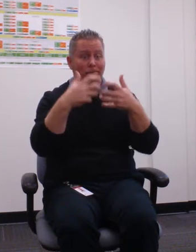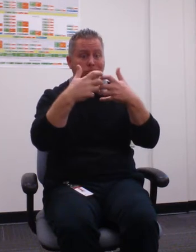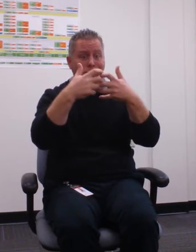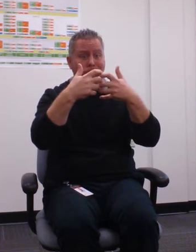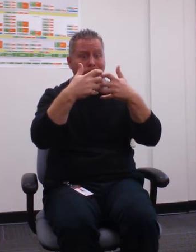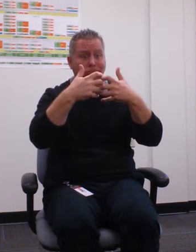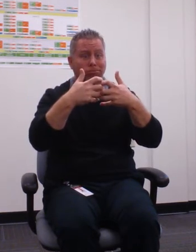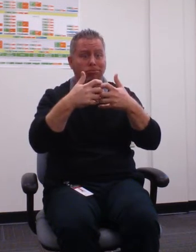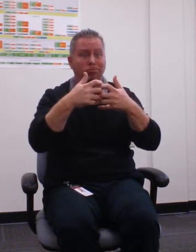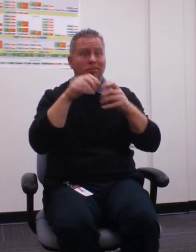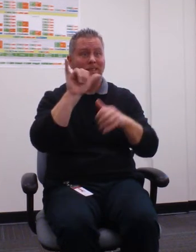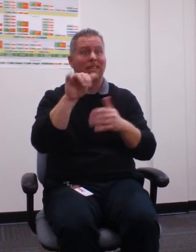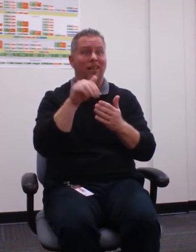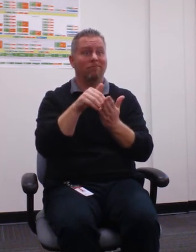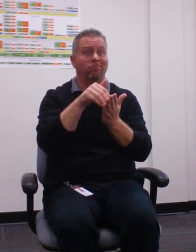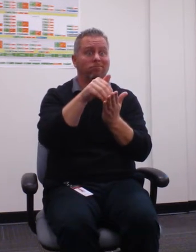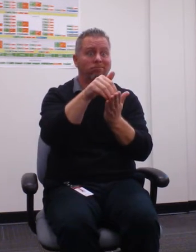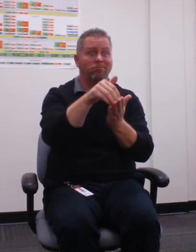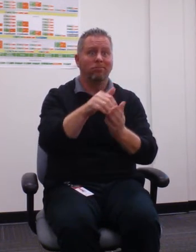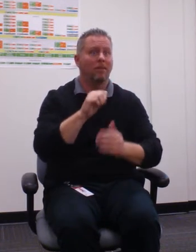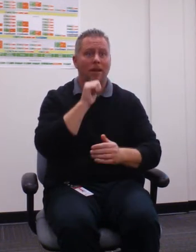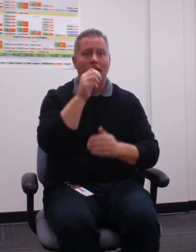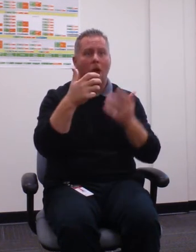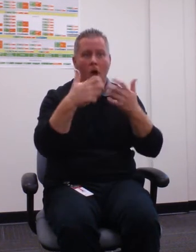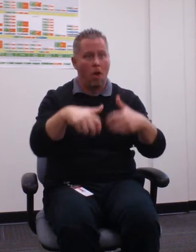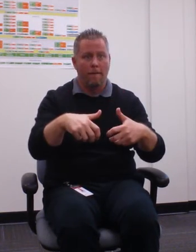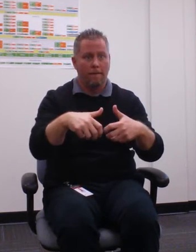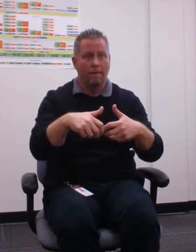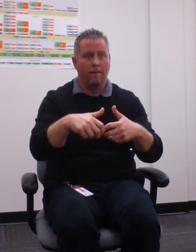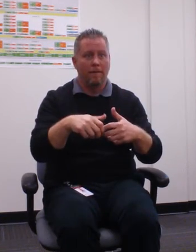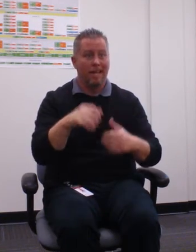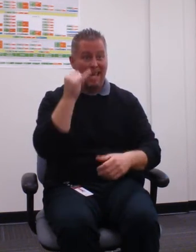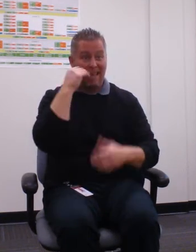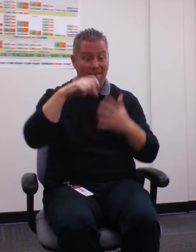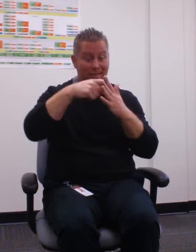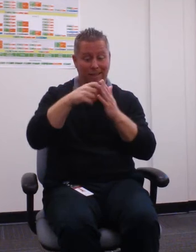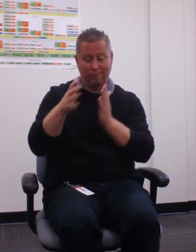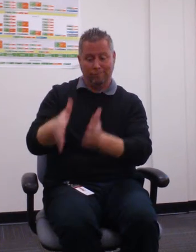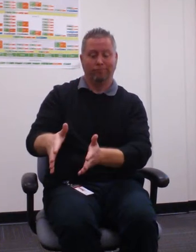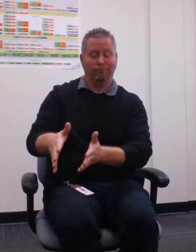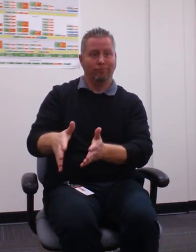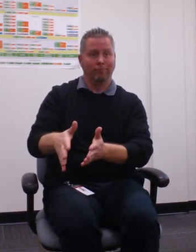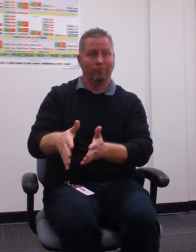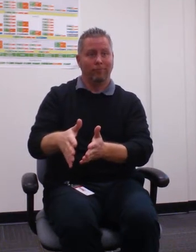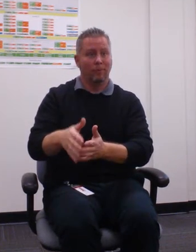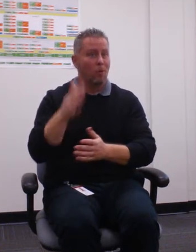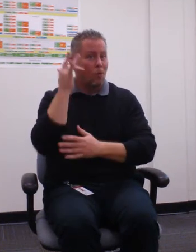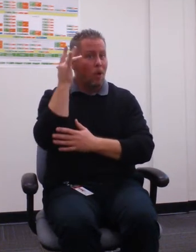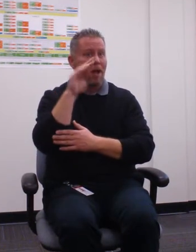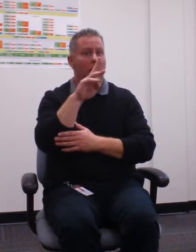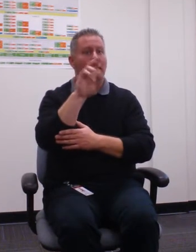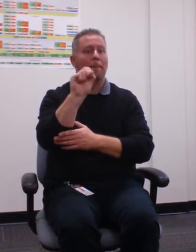Just in it. Just in it. Not in the run Car position. off or anything. Just in it. Because, Nick, it keeps the bus